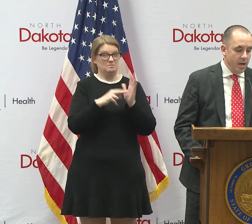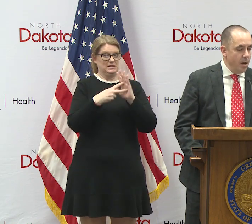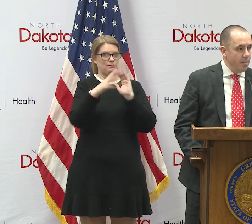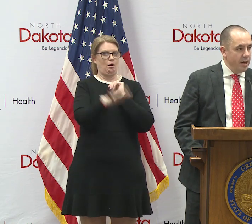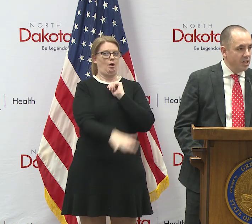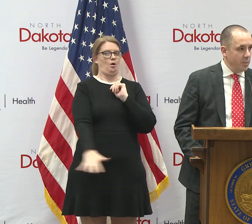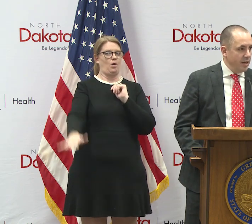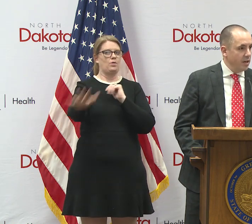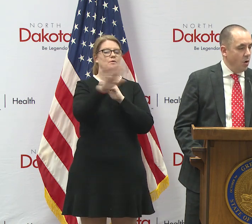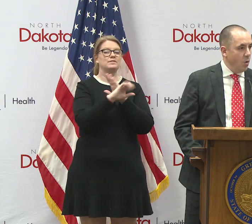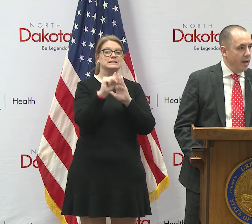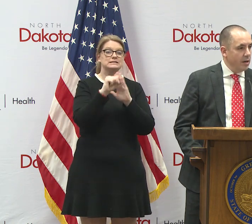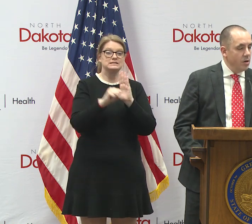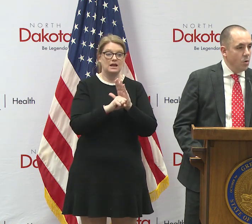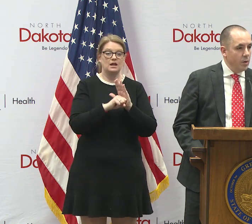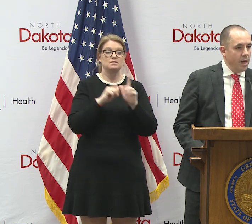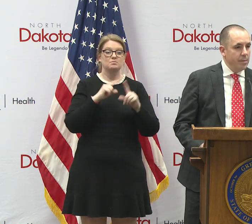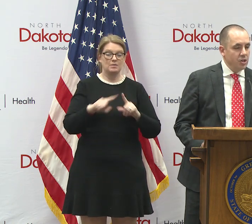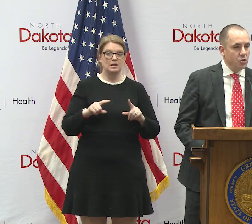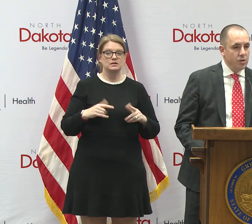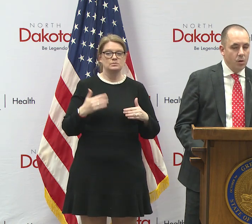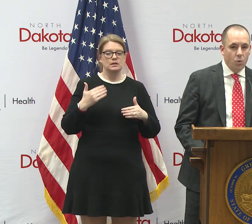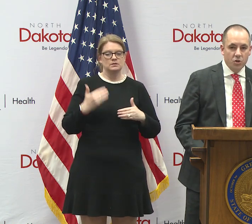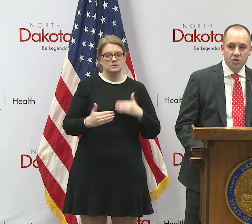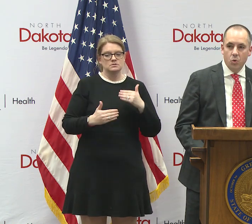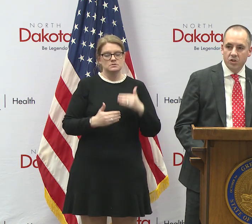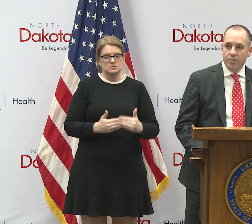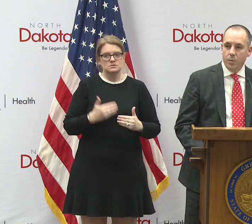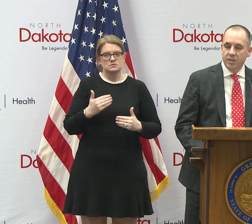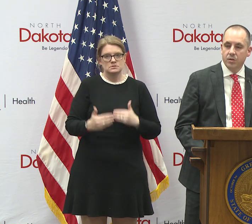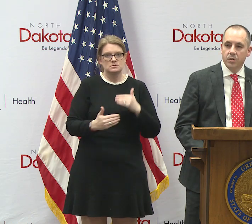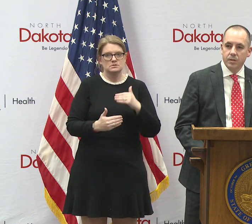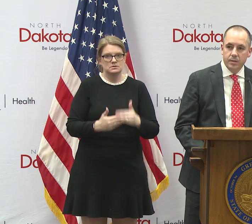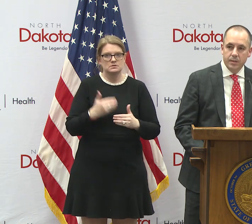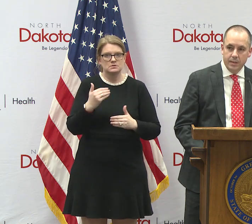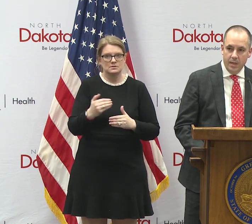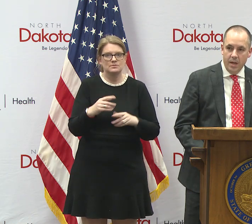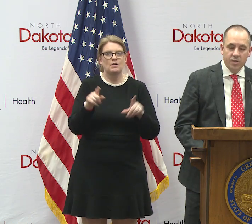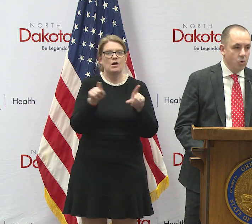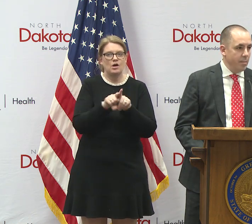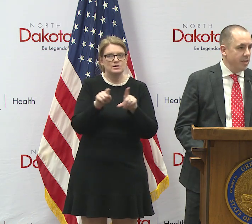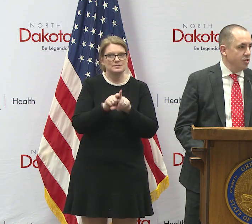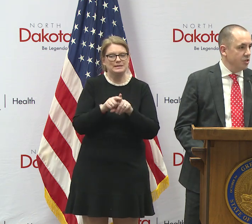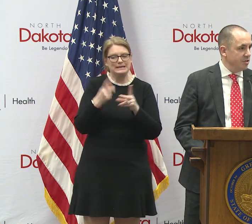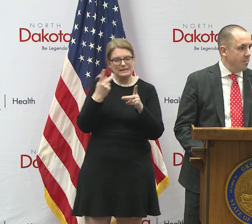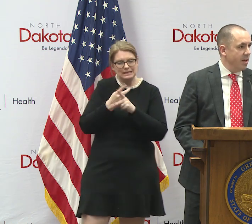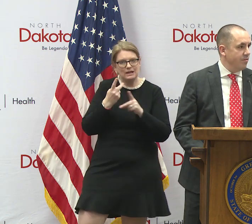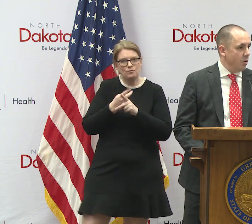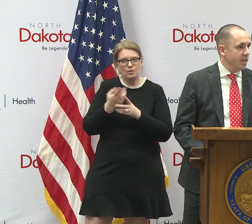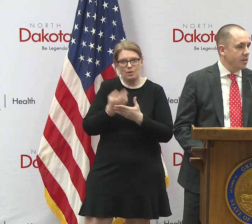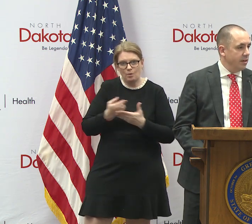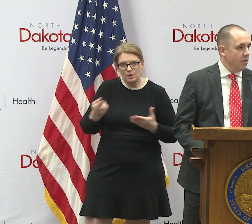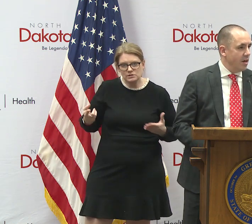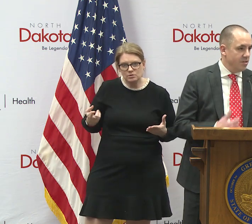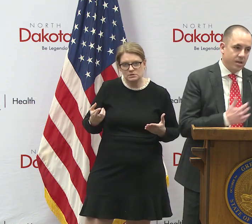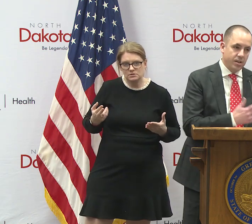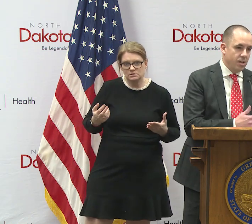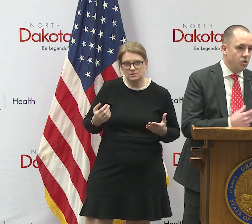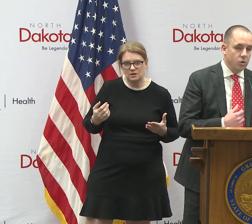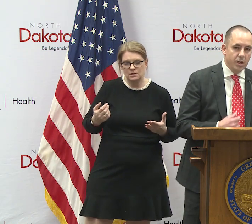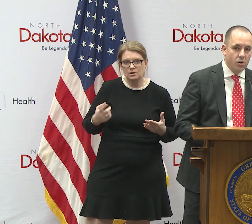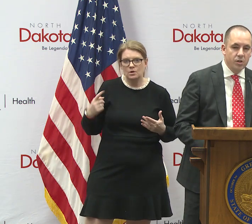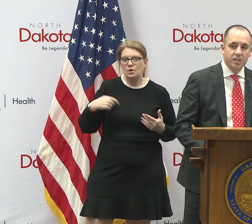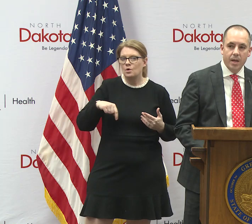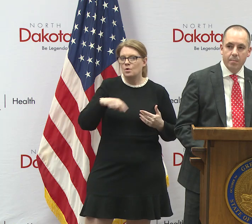state. But as we get going, we got to make sure that we're stewards of our resources. So our messages have been very clear. I think